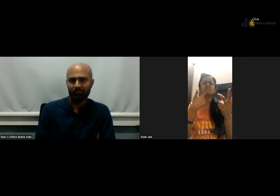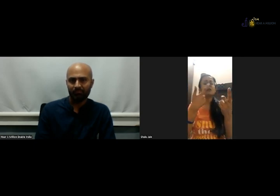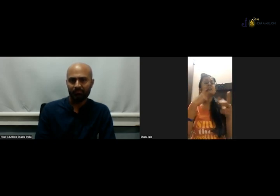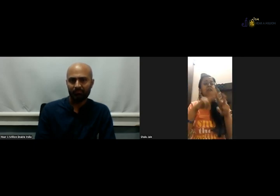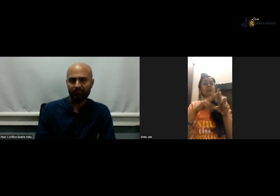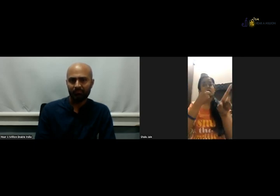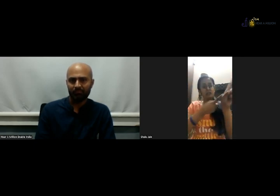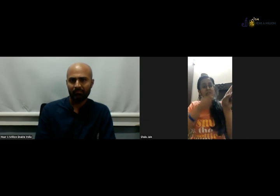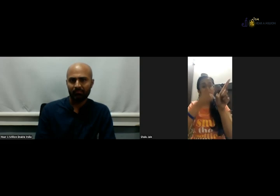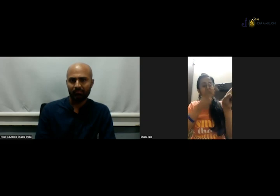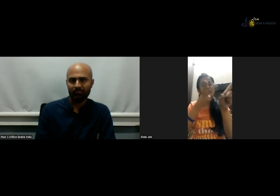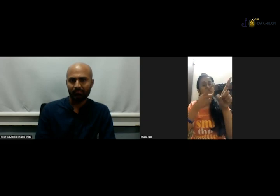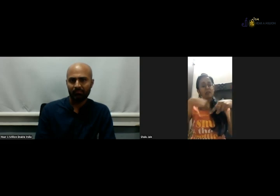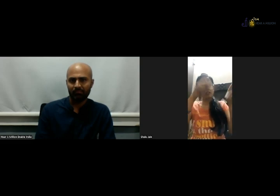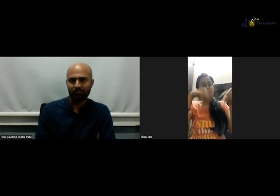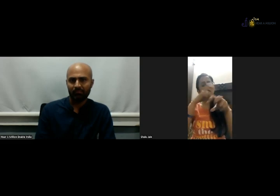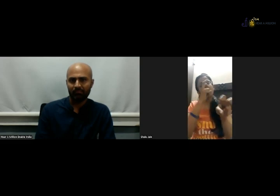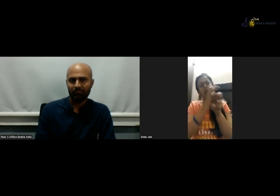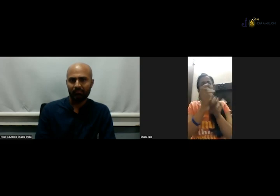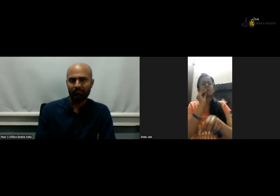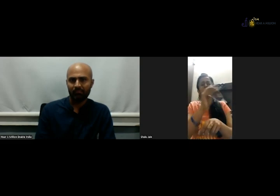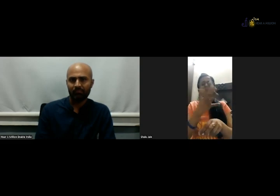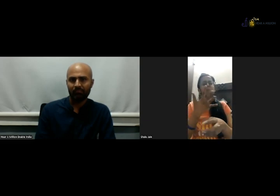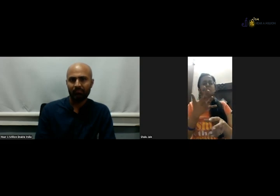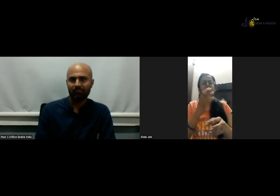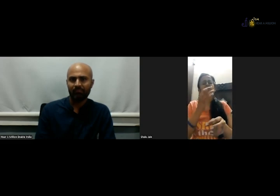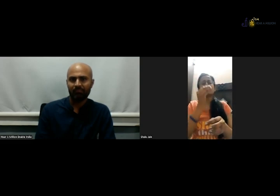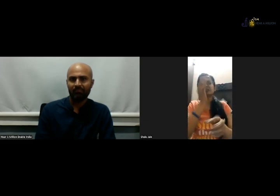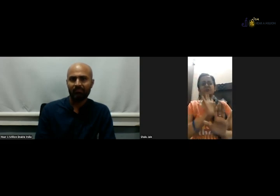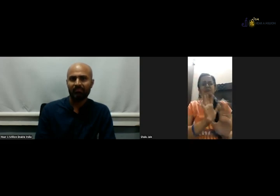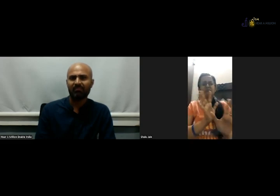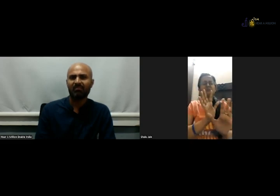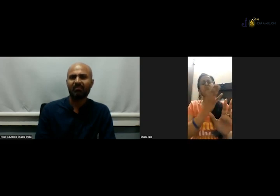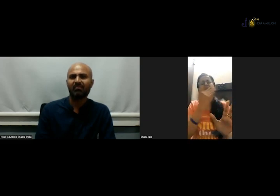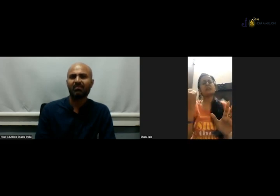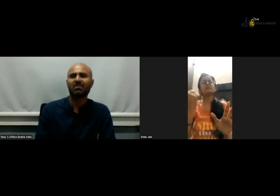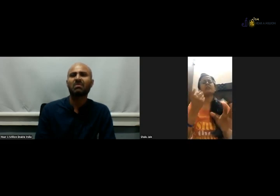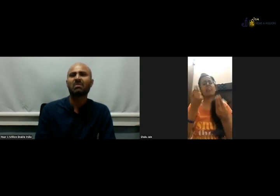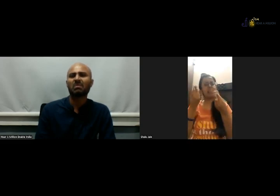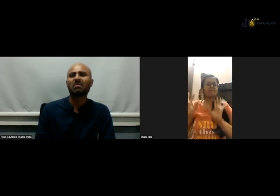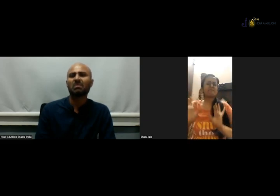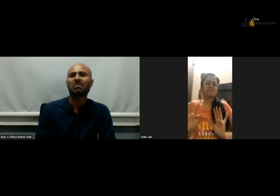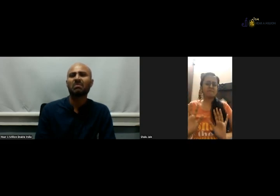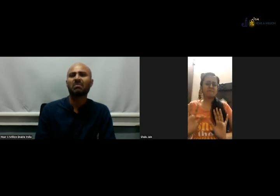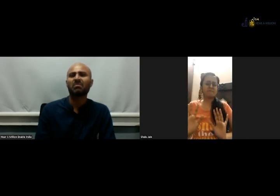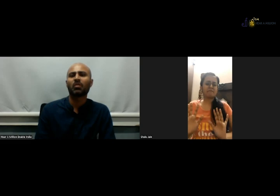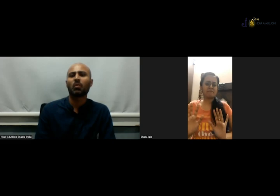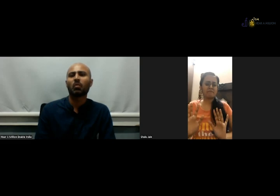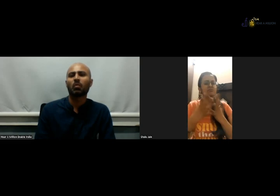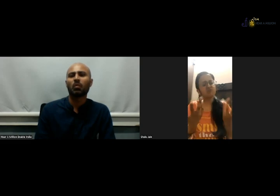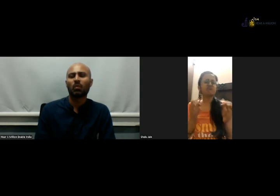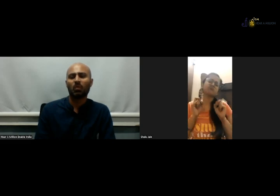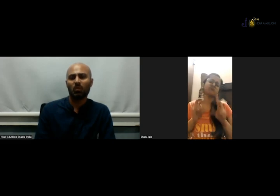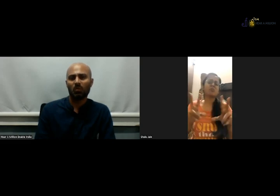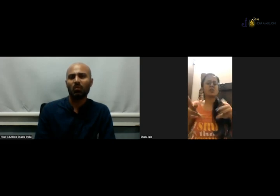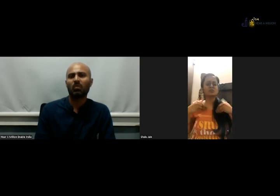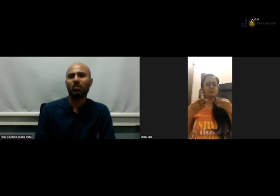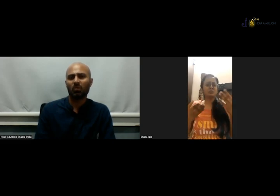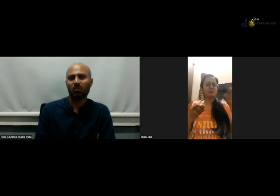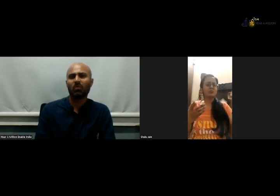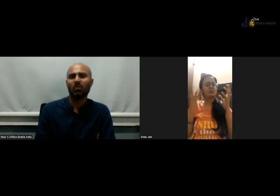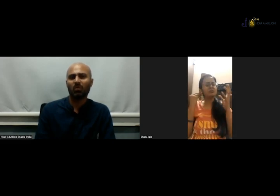And, the other hearing person was saying that it will take 1 or 2 years, it will not be an easy one. And I think it's